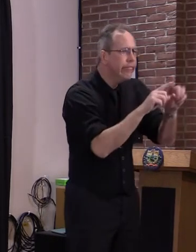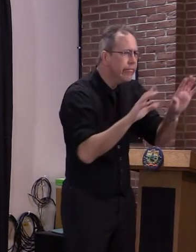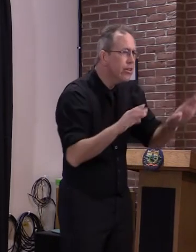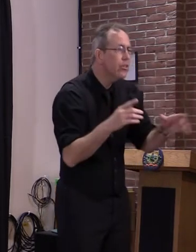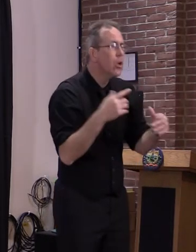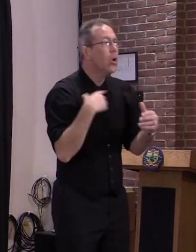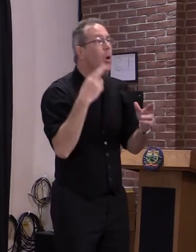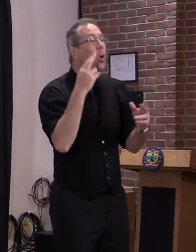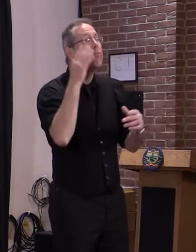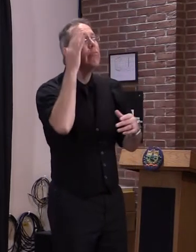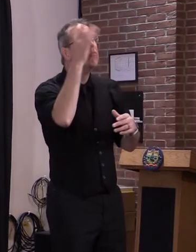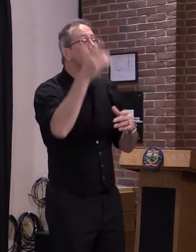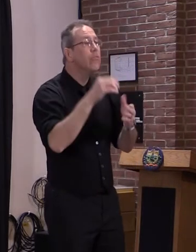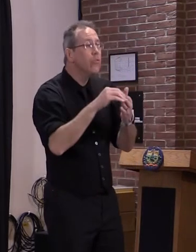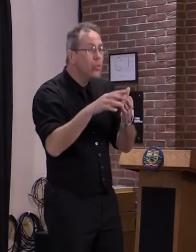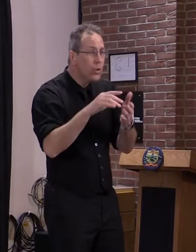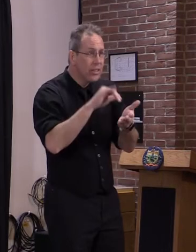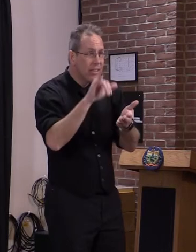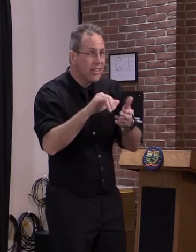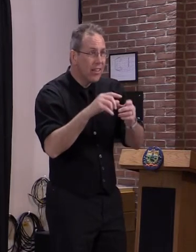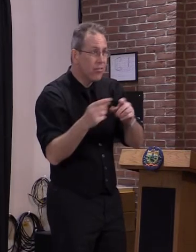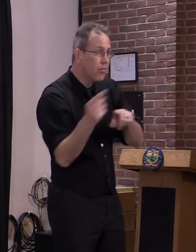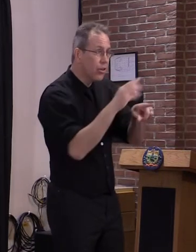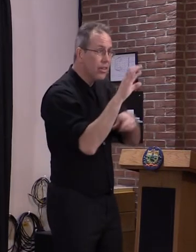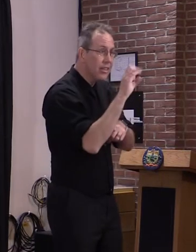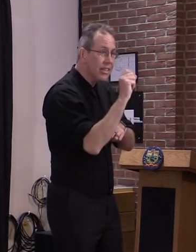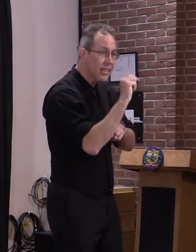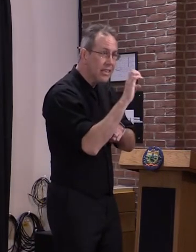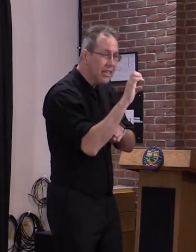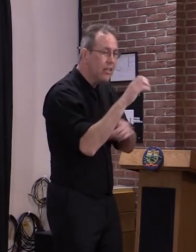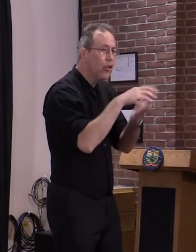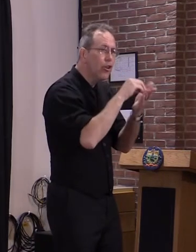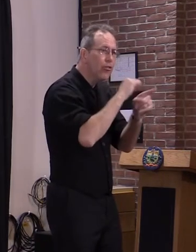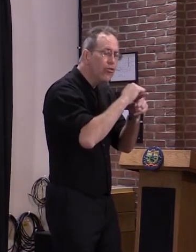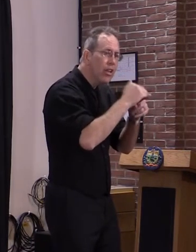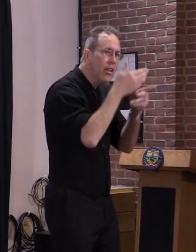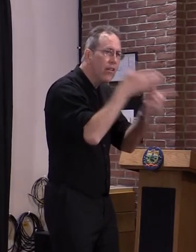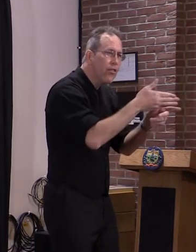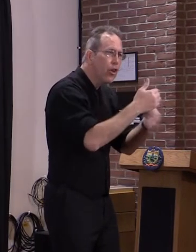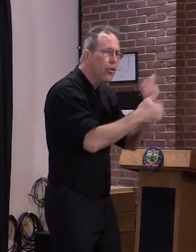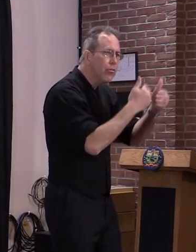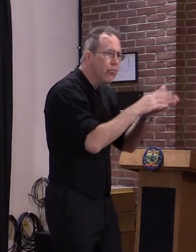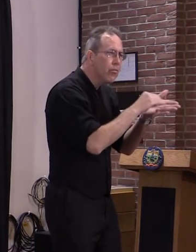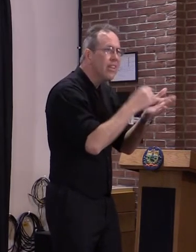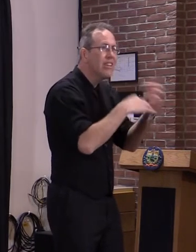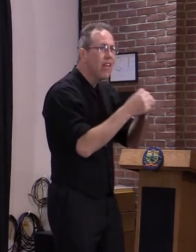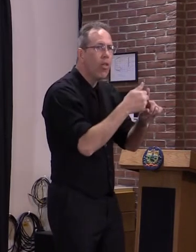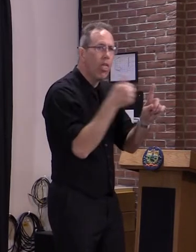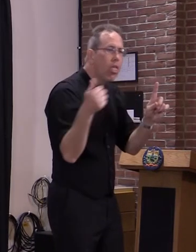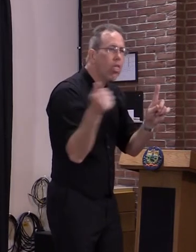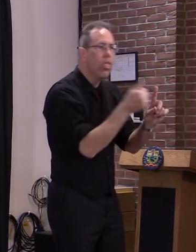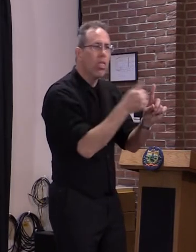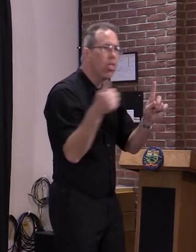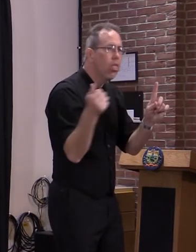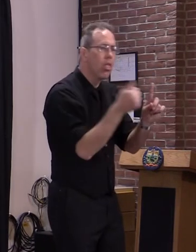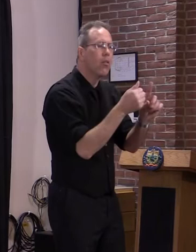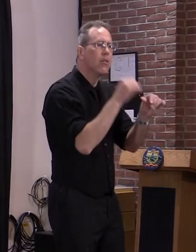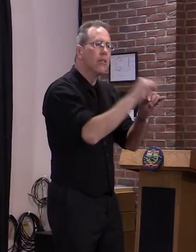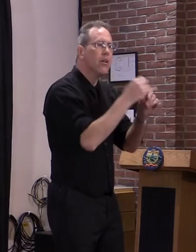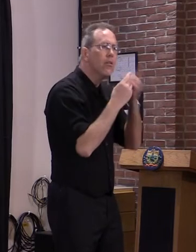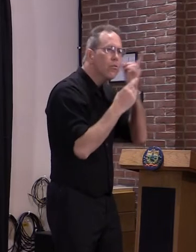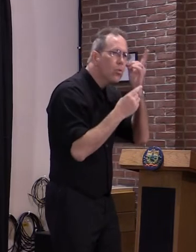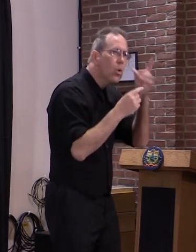time in the centers and less time on school buses driving back and forth between their sending high schools. So anyway, those are a few ideas, but I think you're on